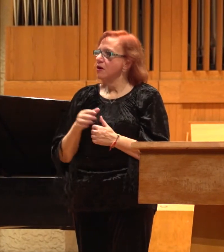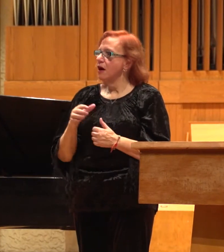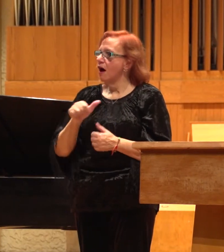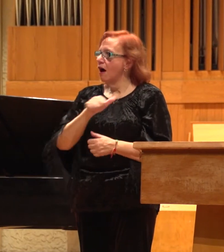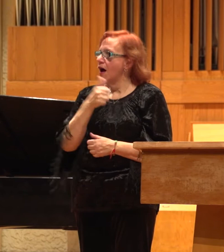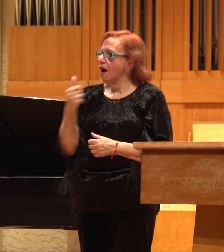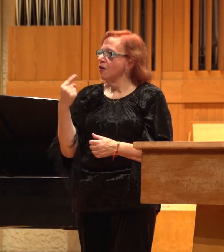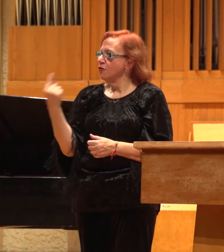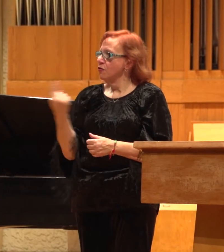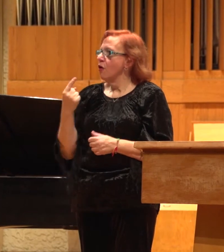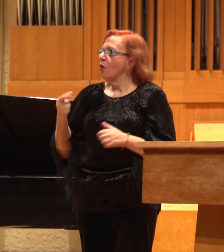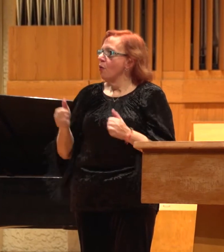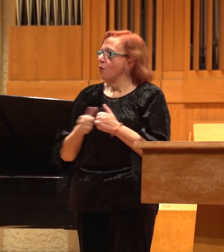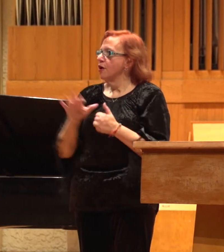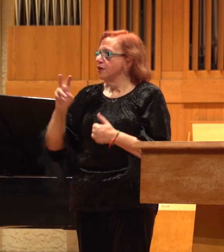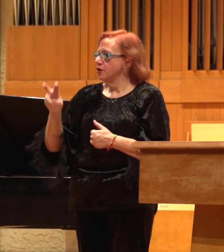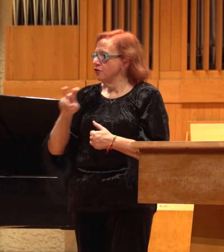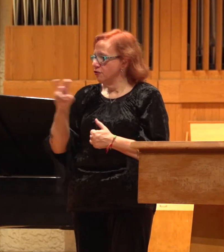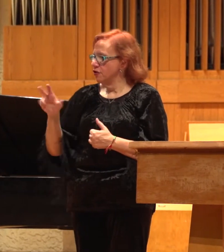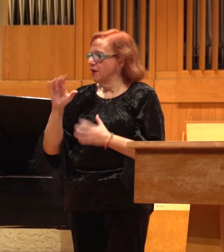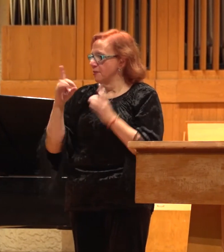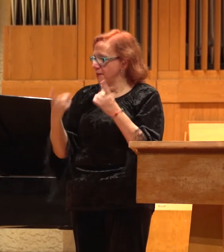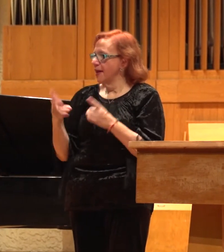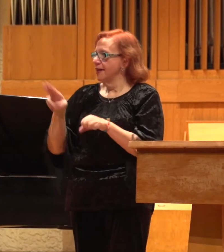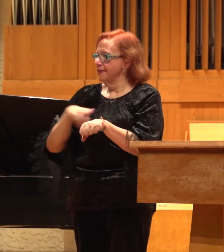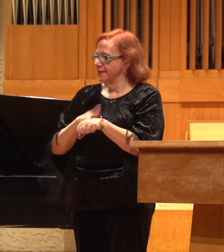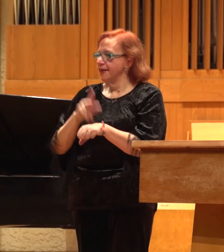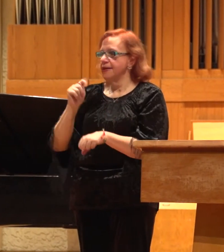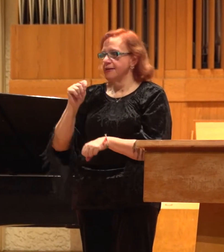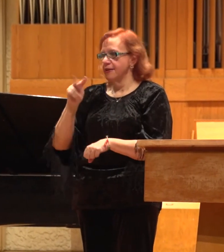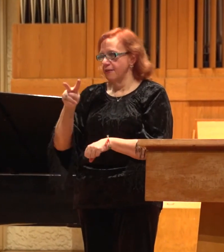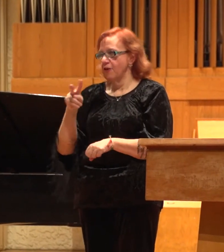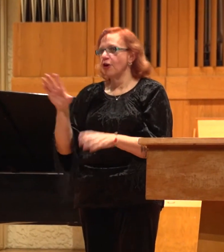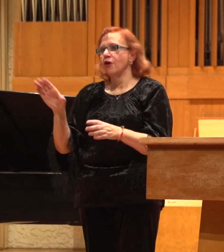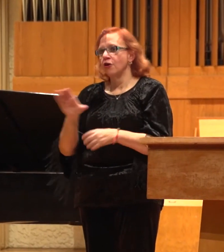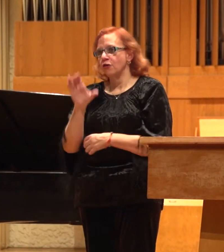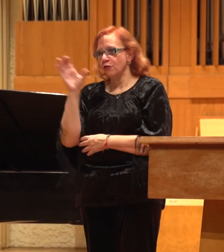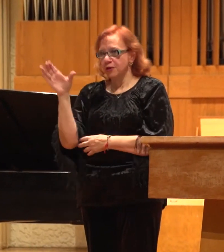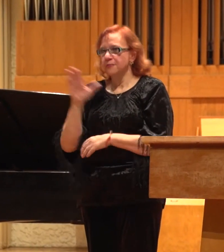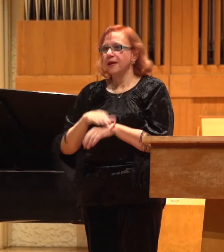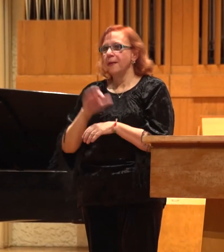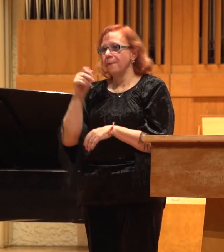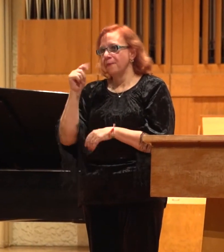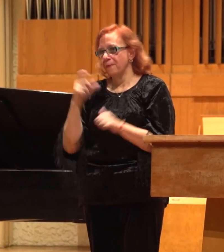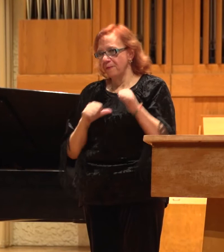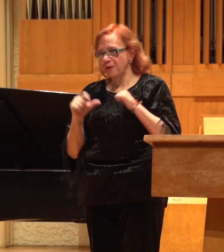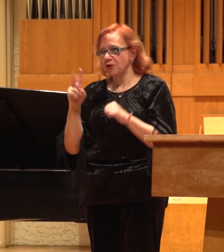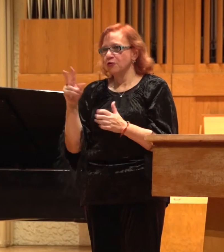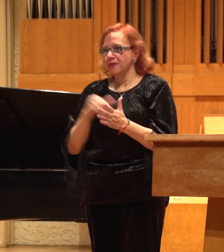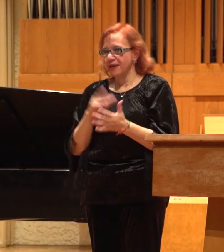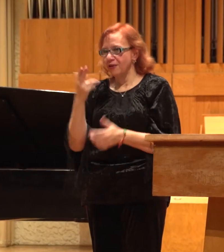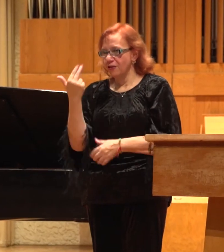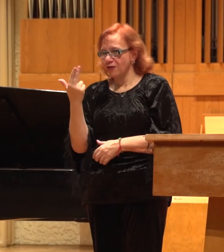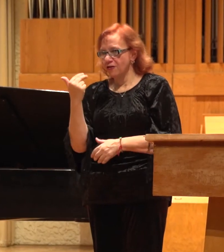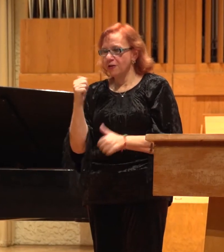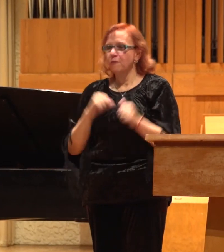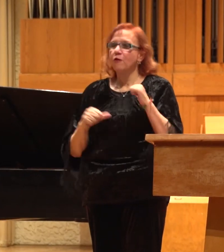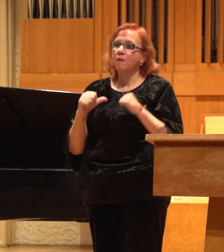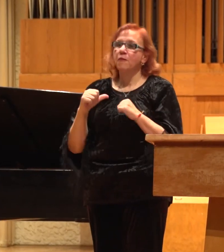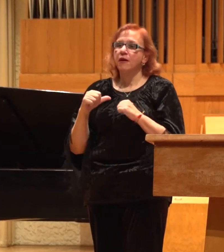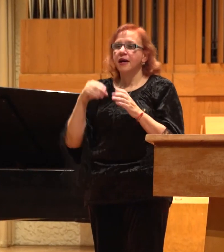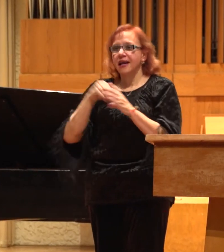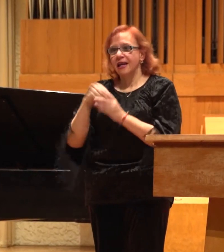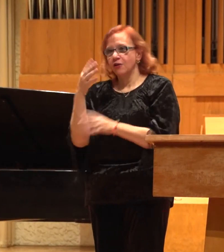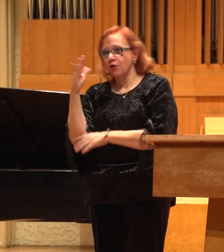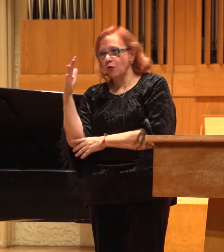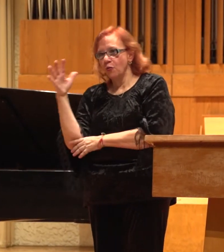jazz band during the nationally televised Christmas at Belmont performance in 2013. And performed in the Woods